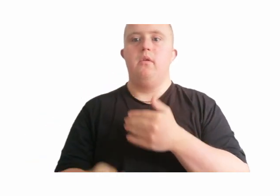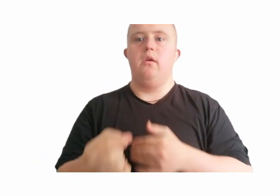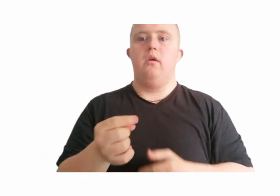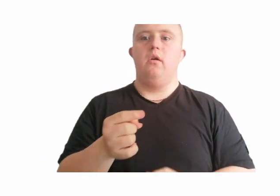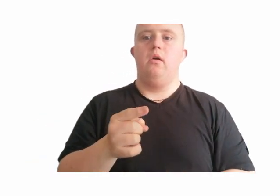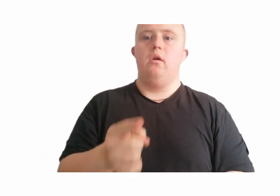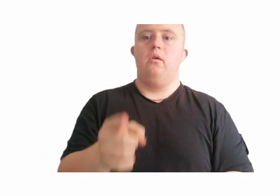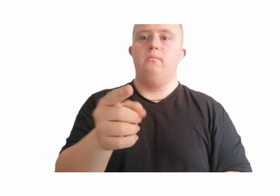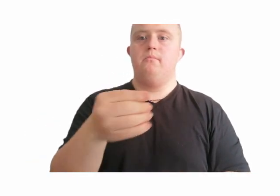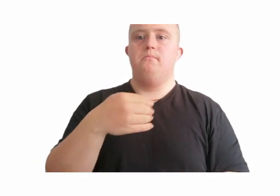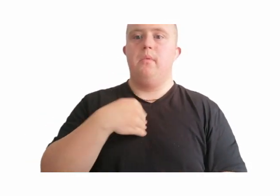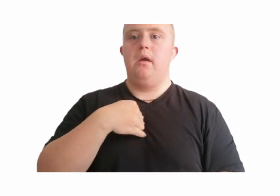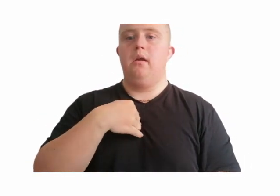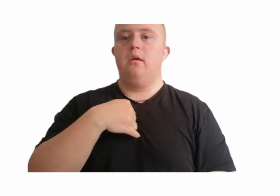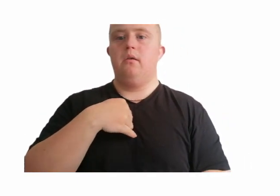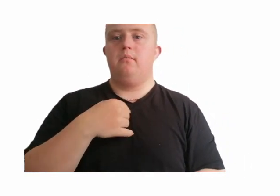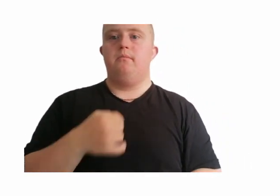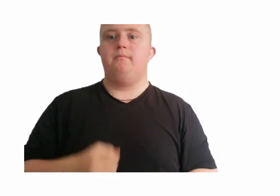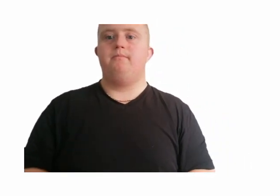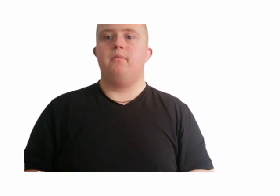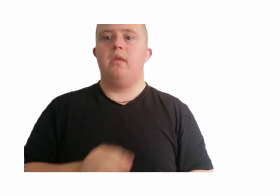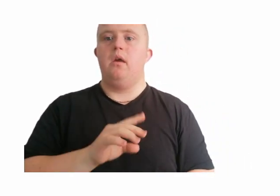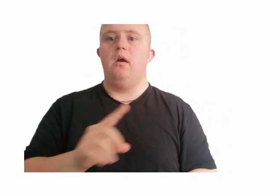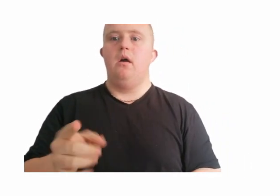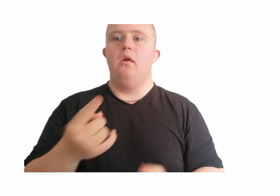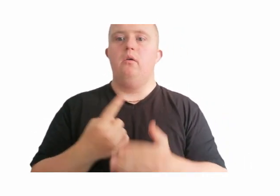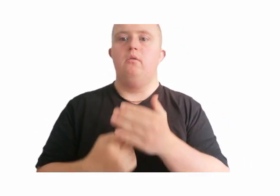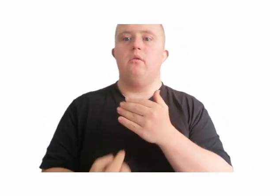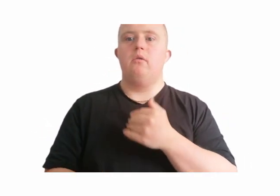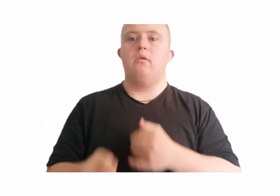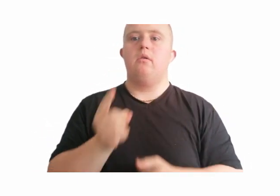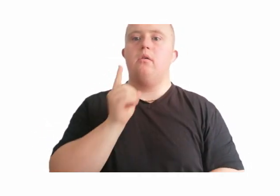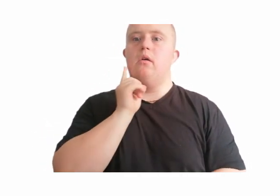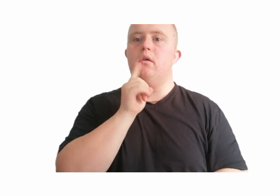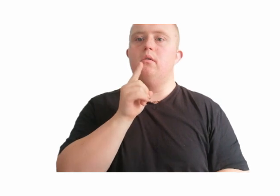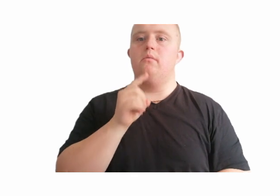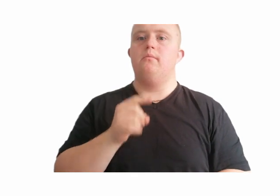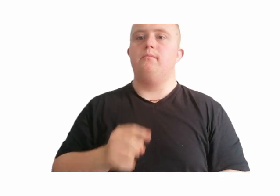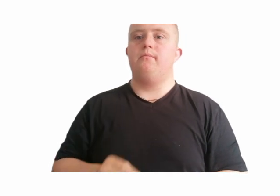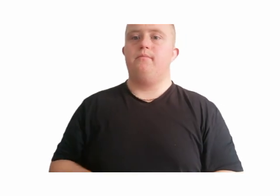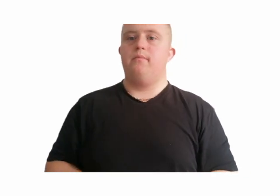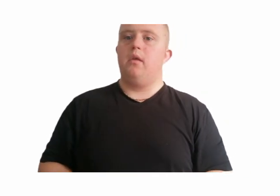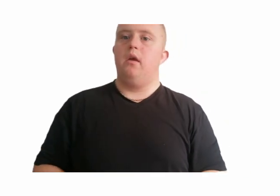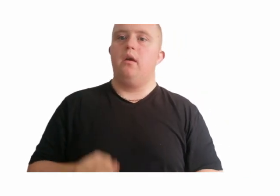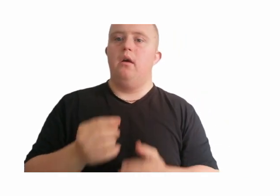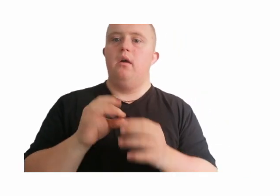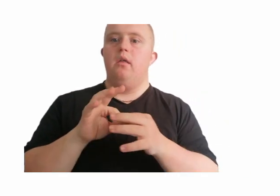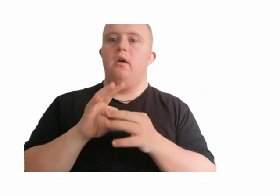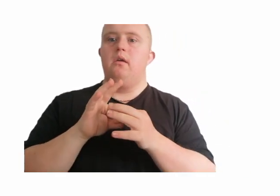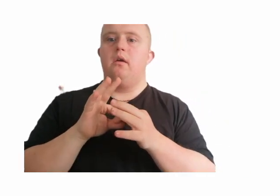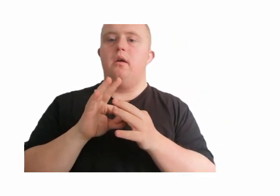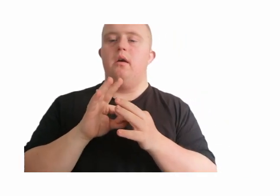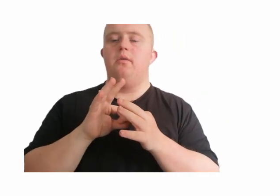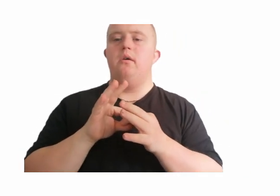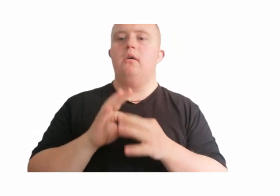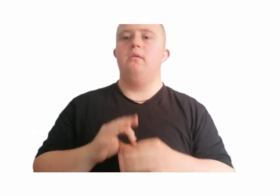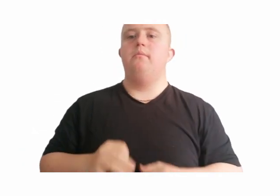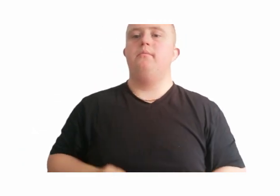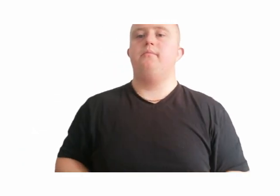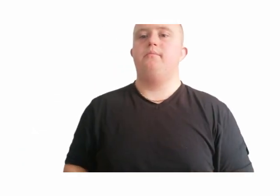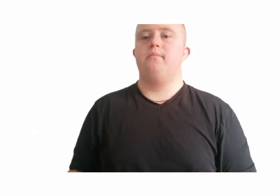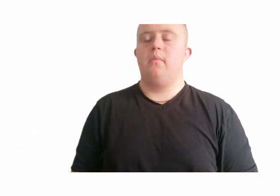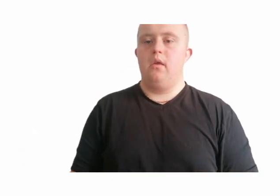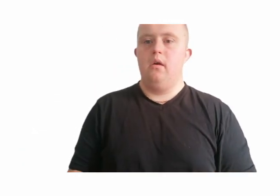You and me, not alone Together, together